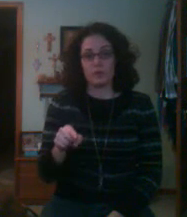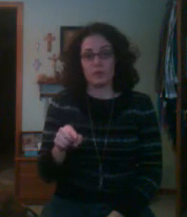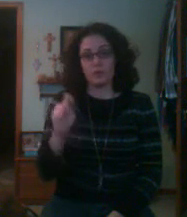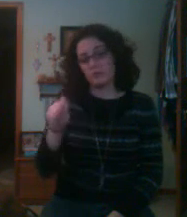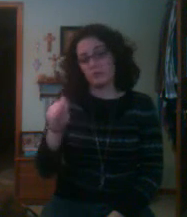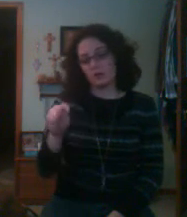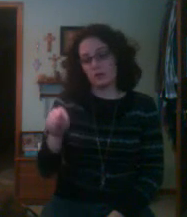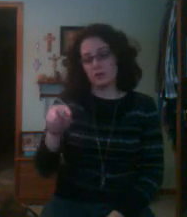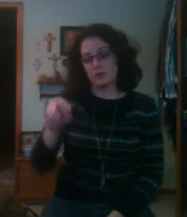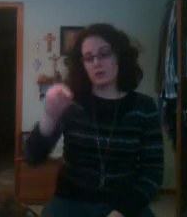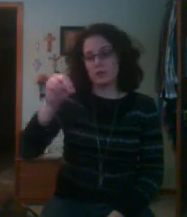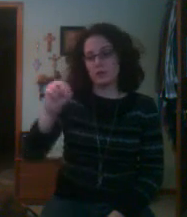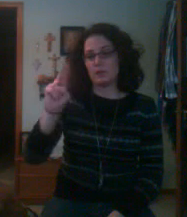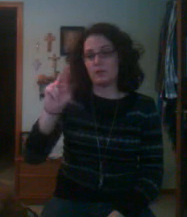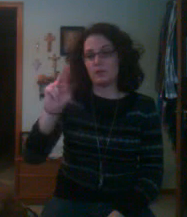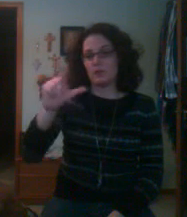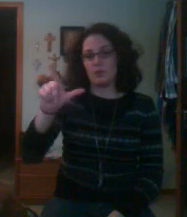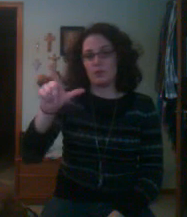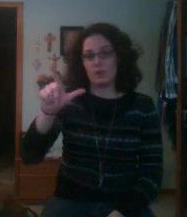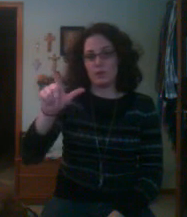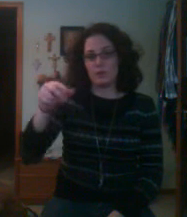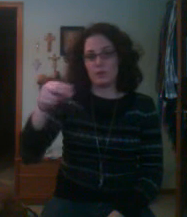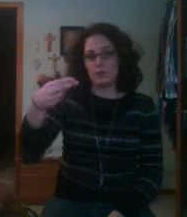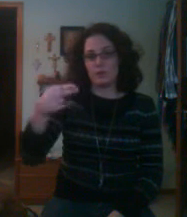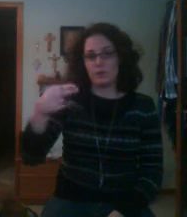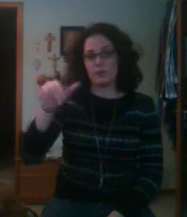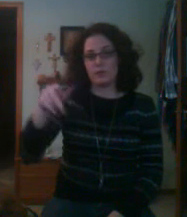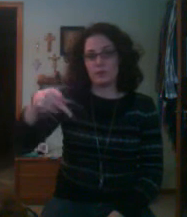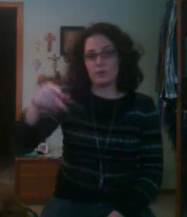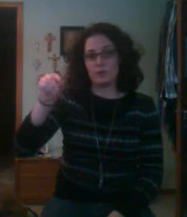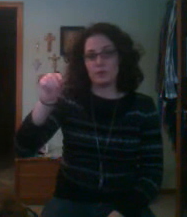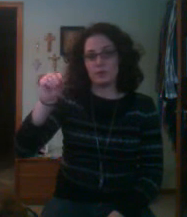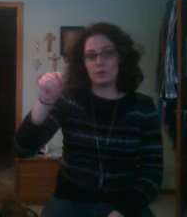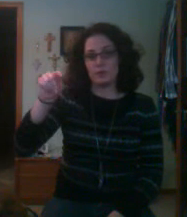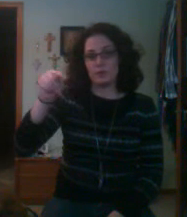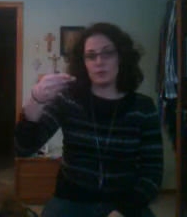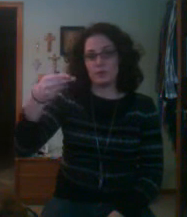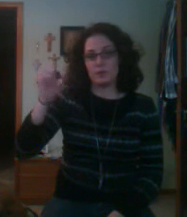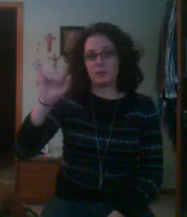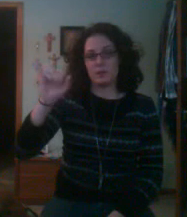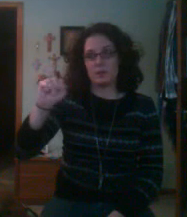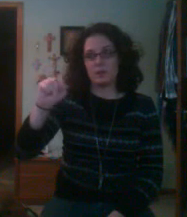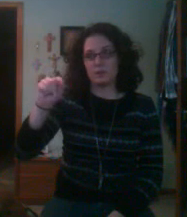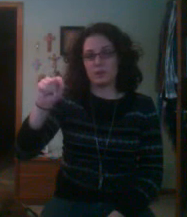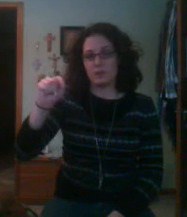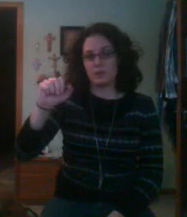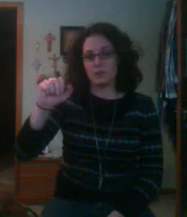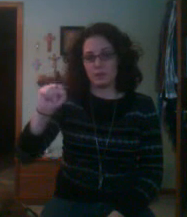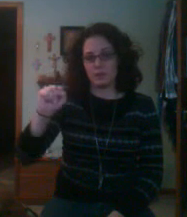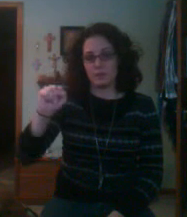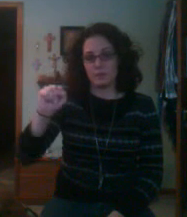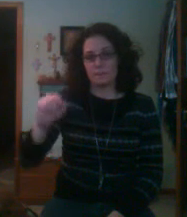which is the opposite of your hypothesis, or a statement of no difference. And the purpose of the null hypothesis is to allow statistical